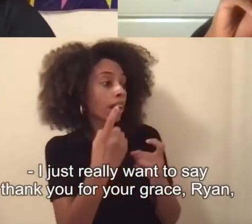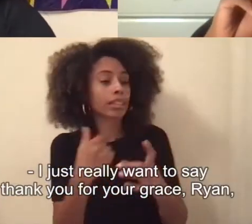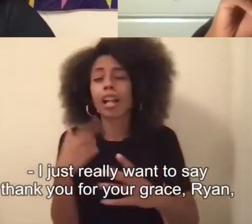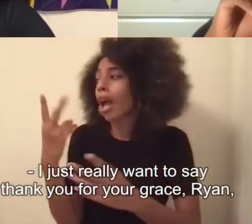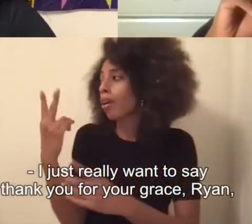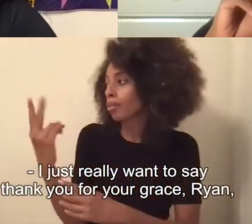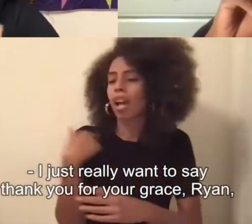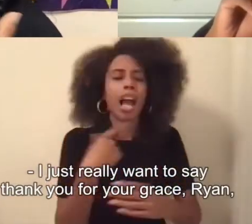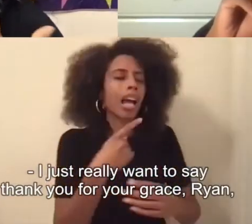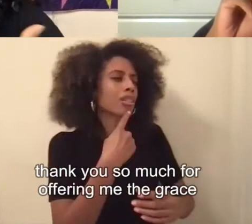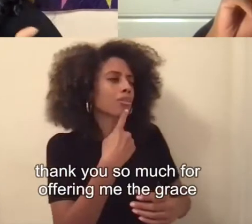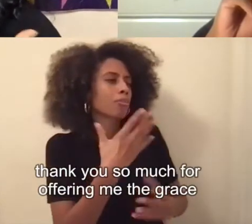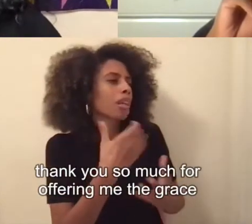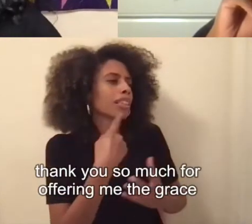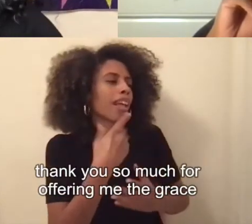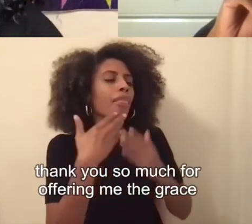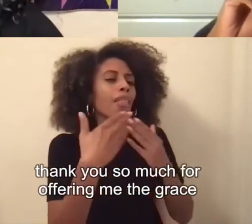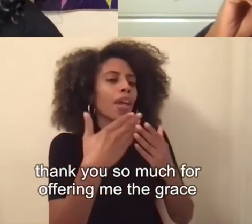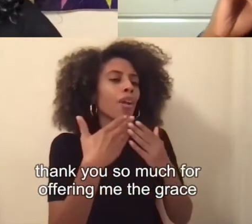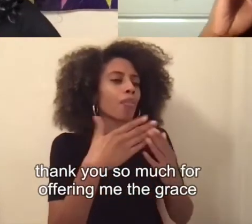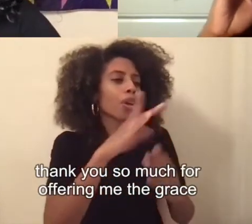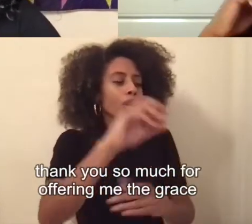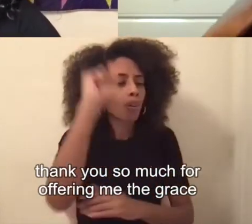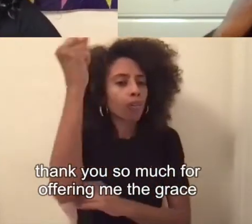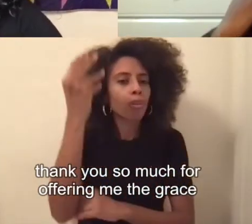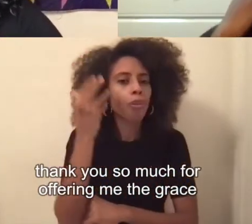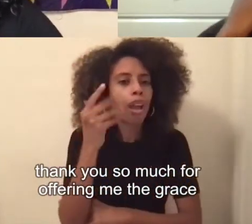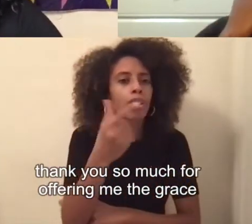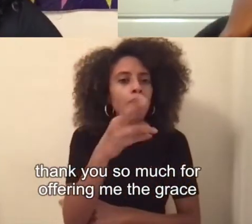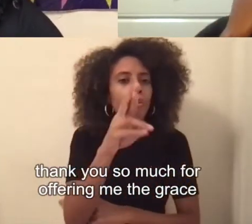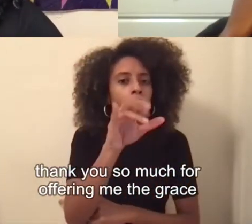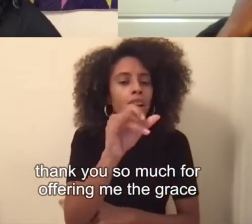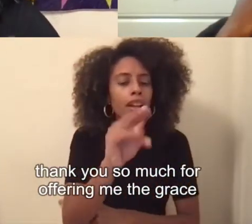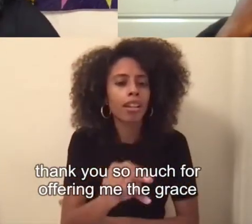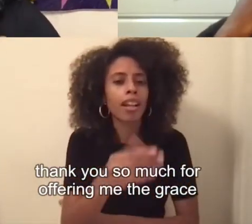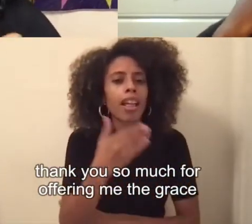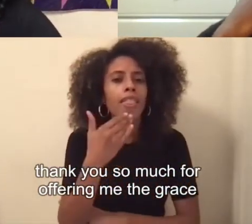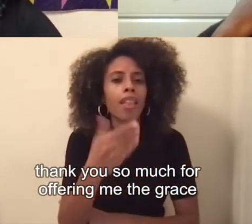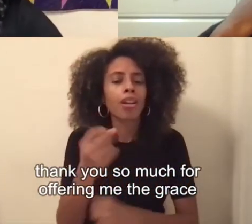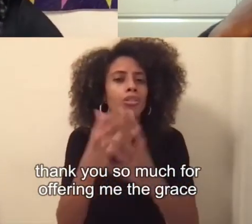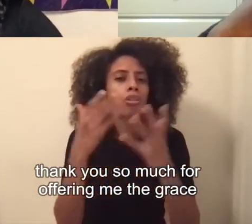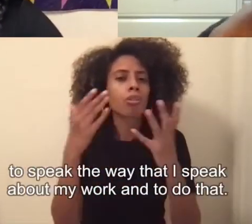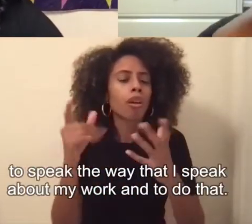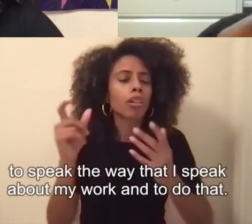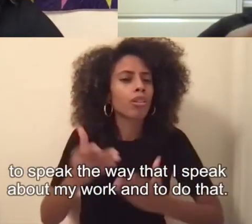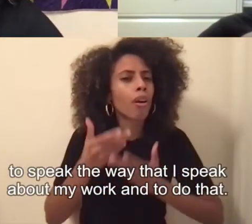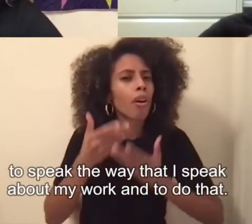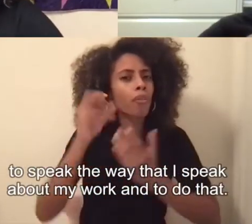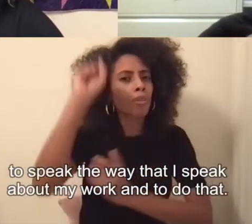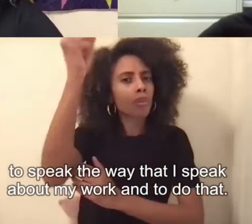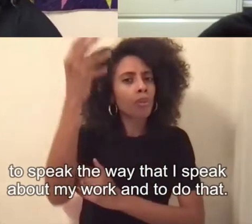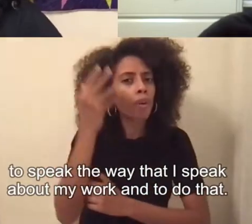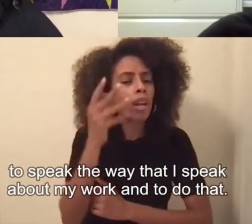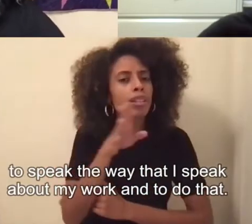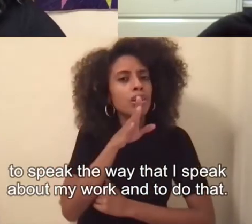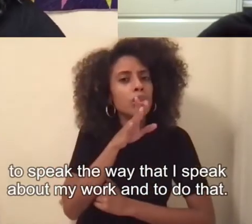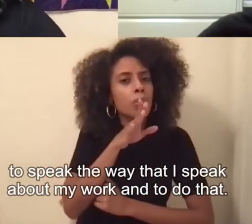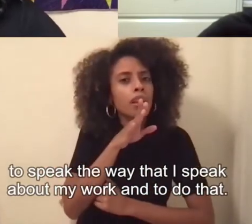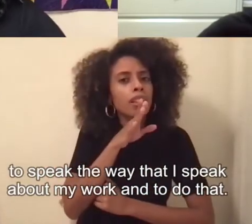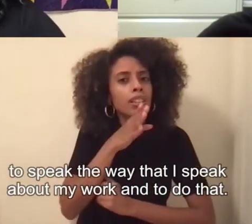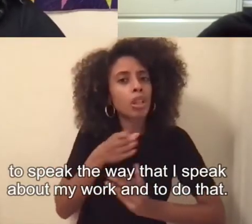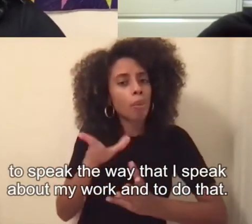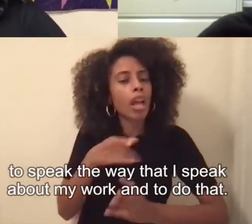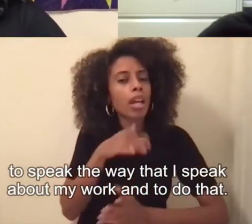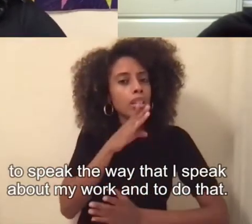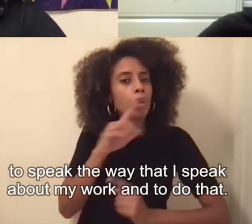for your grace, Ryan. Thank you so much for offering me the grace to speak the way that I speak about